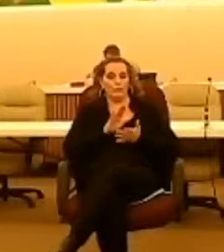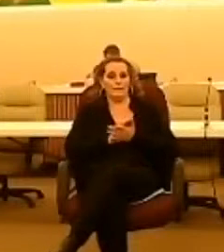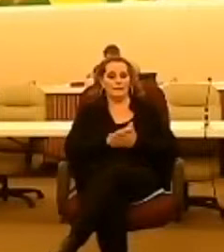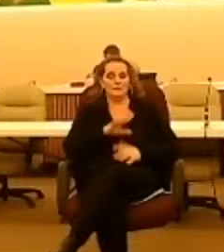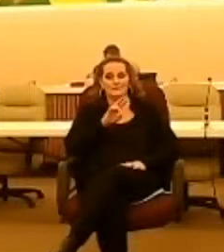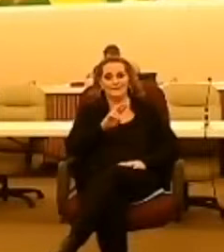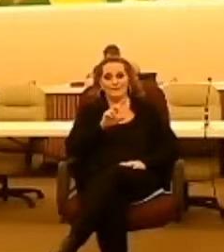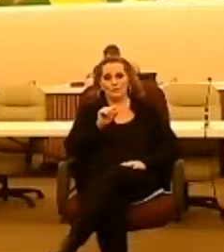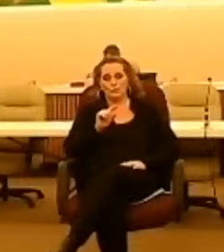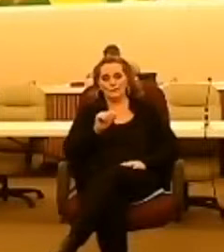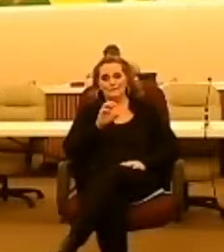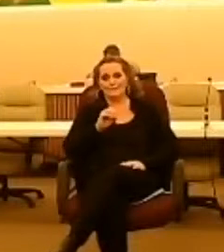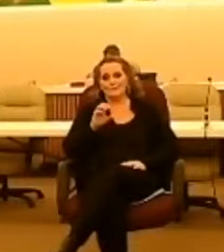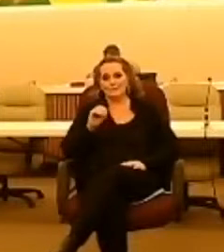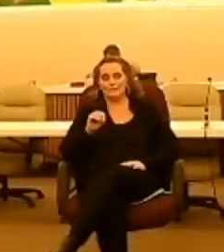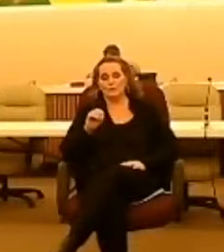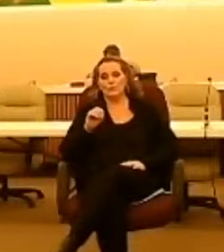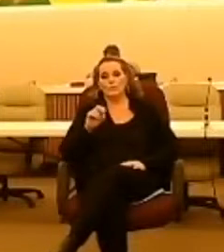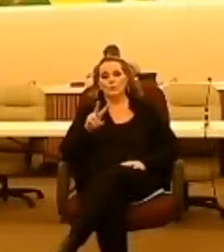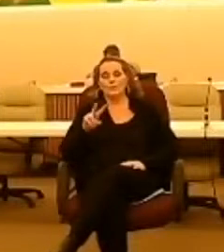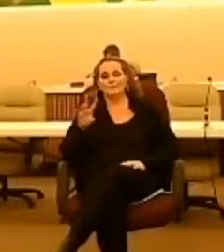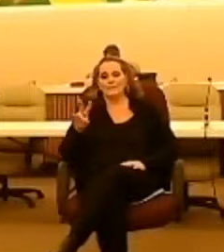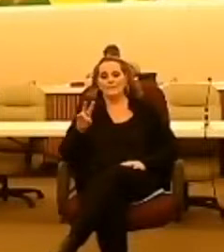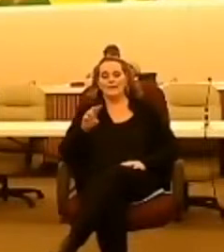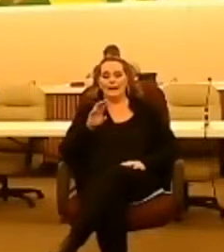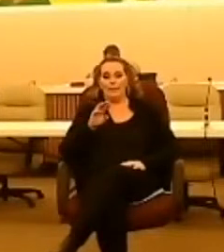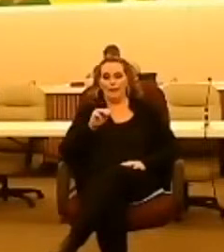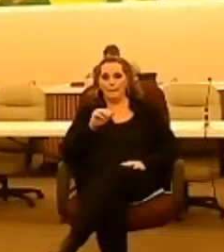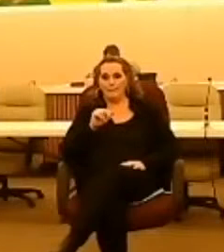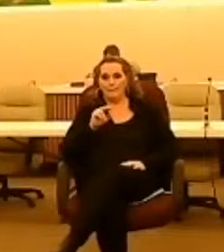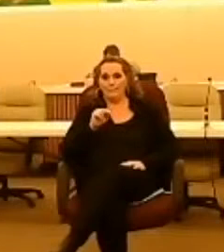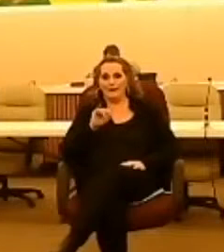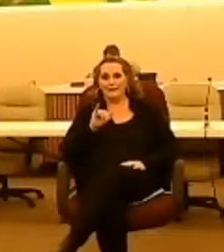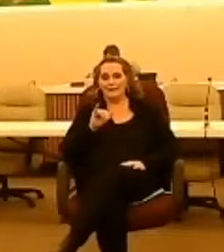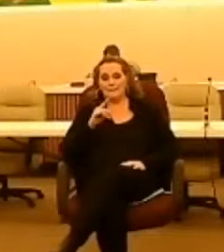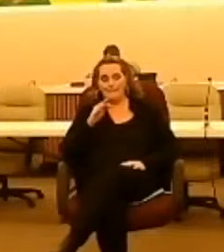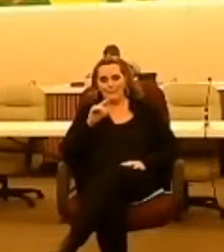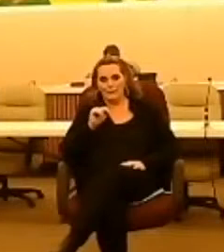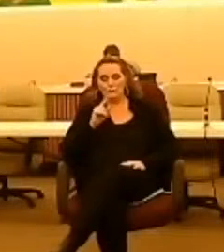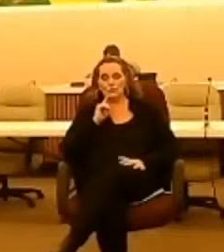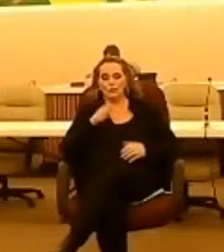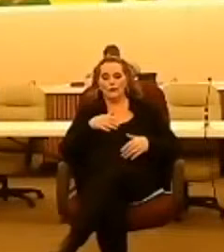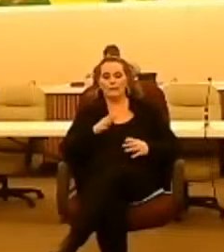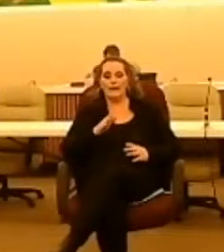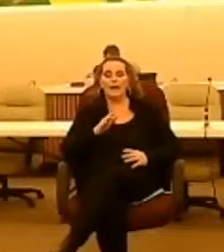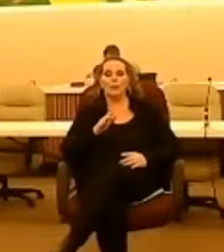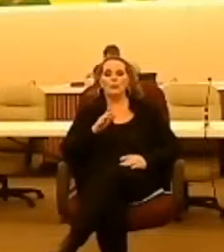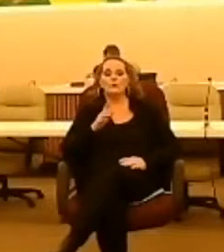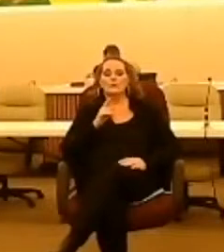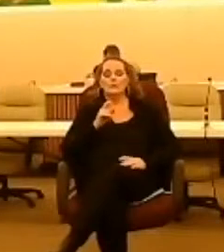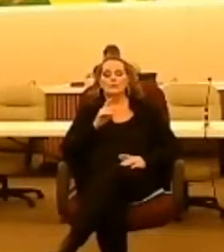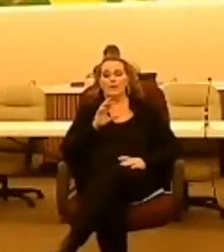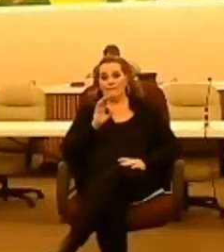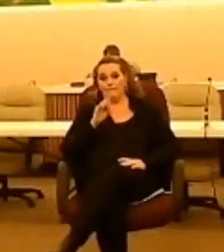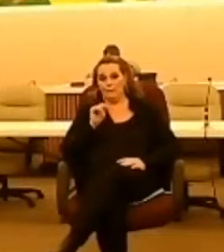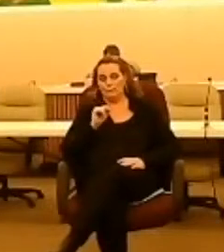White Arrow Service Station and Mini Mart, formerly Joe Legno's, to allow a revision to the footprint to include an 18 by 38 foot